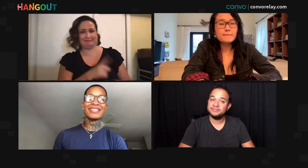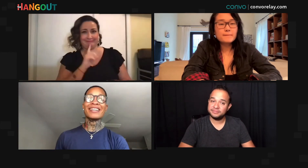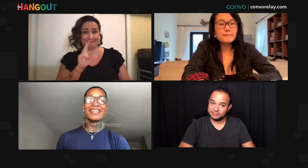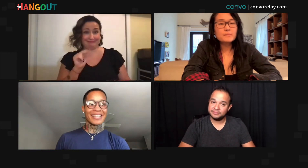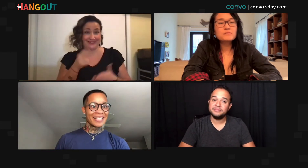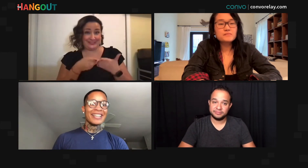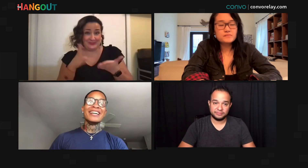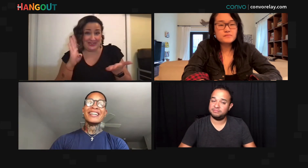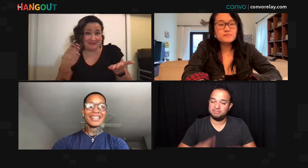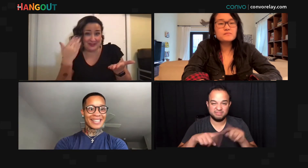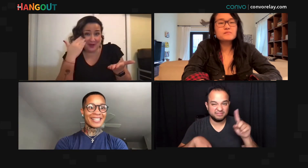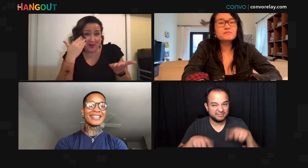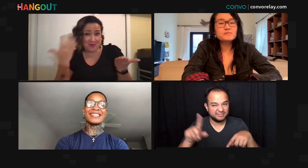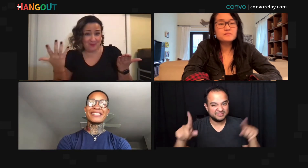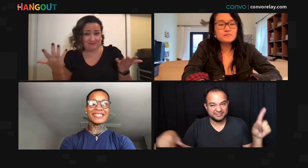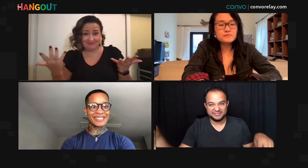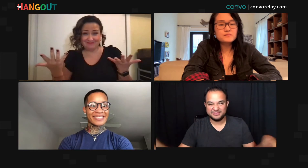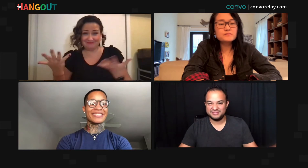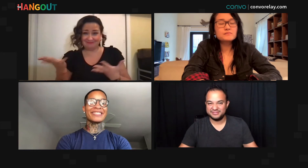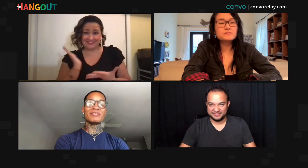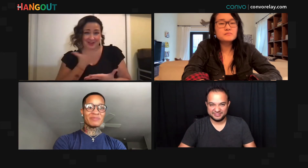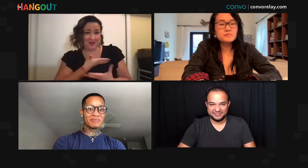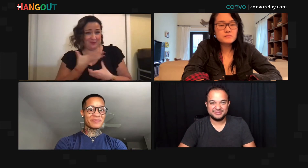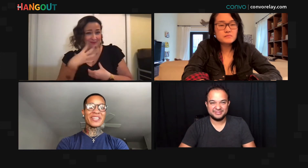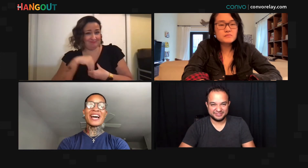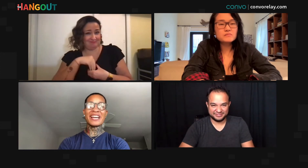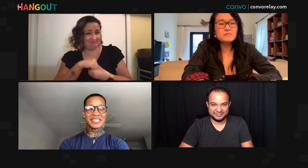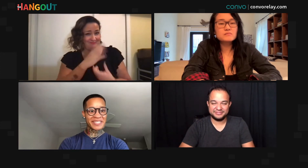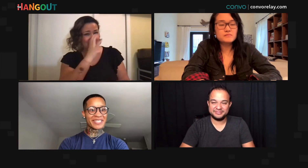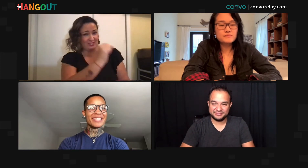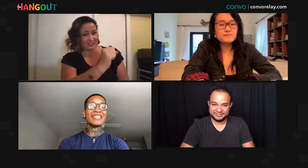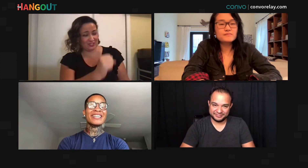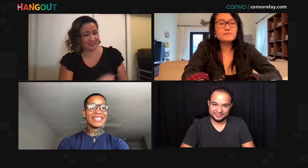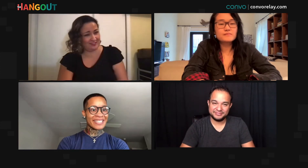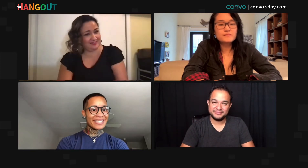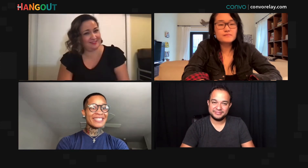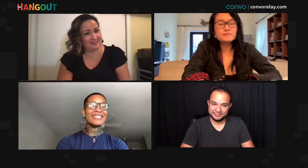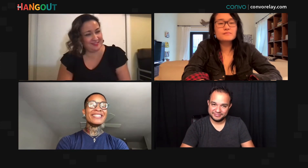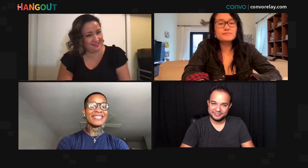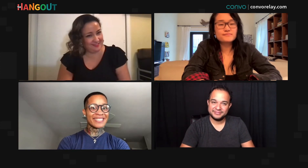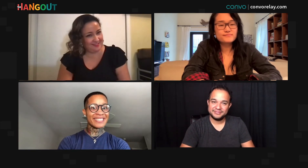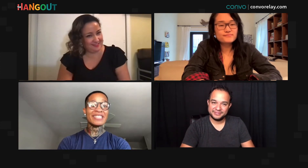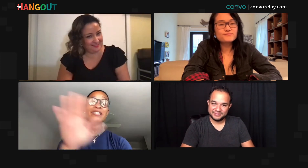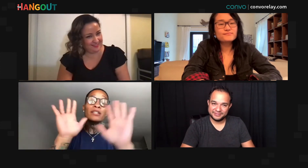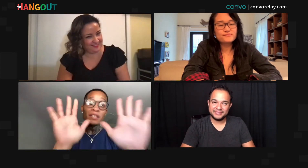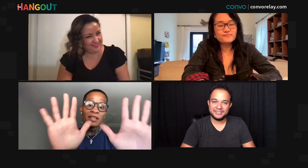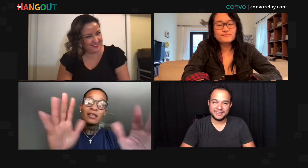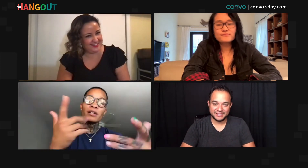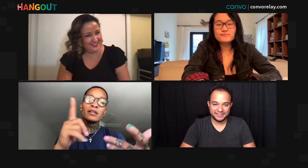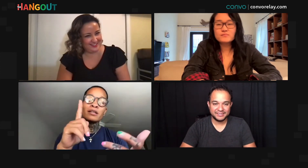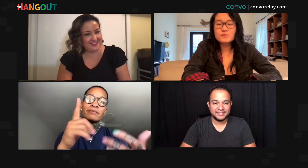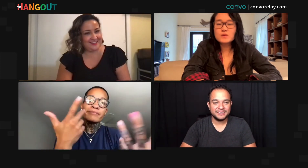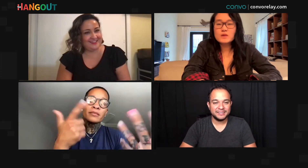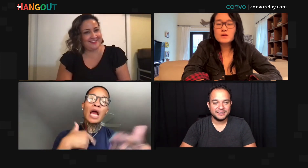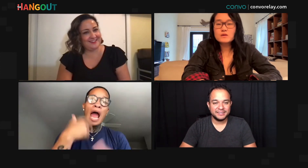assumptions on who is or who isn't, but you just never know, and that's the truth. We just are who we are, and it's based on attraction.